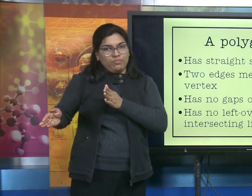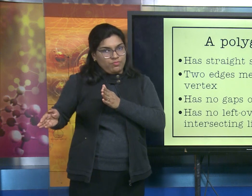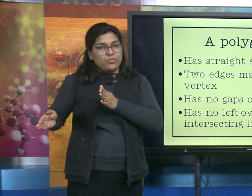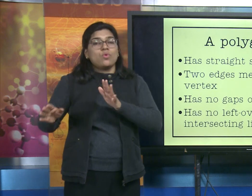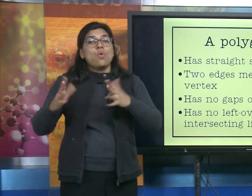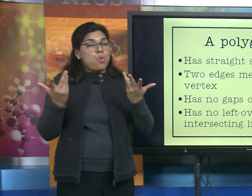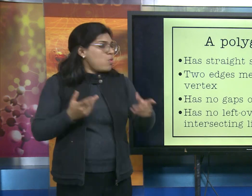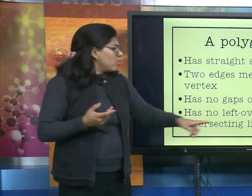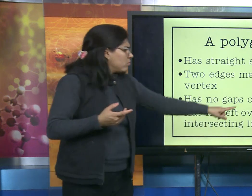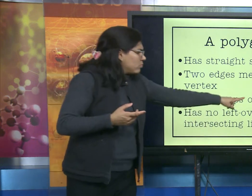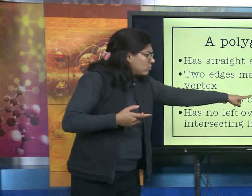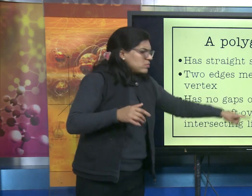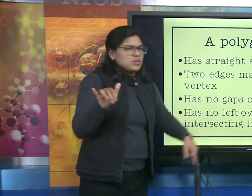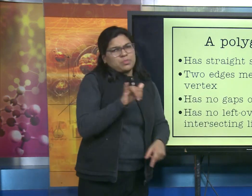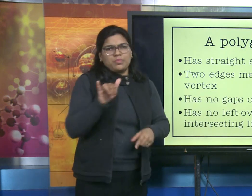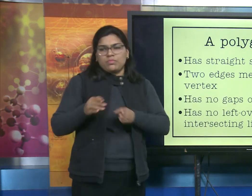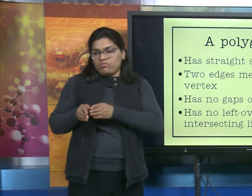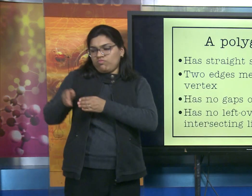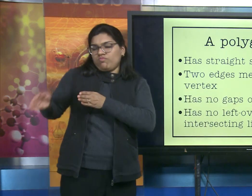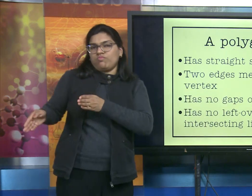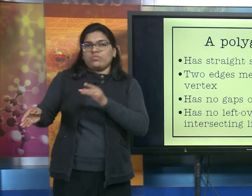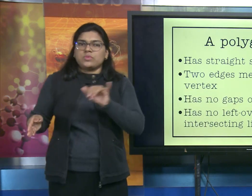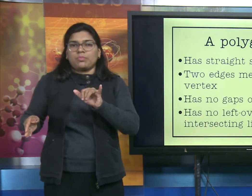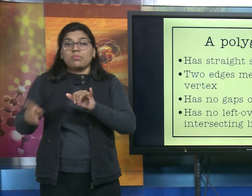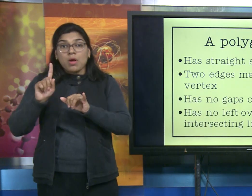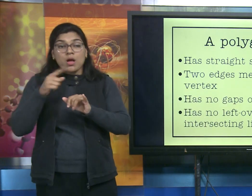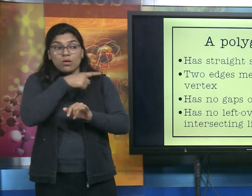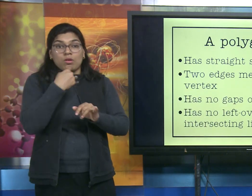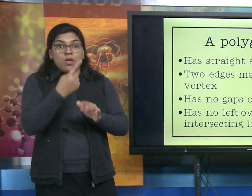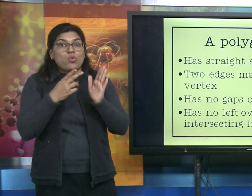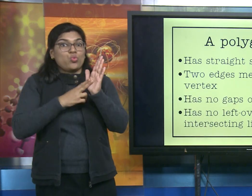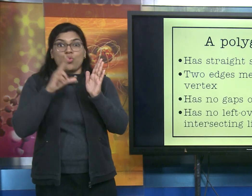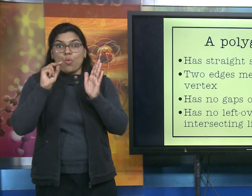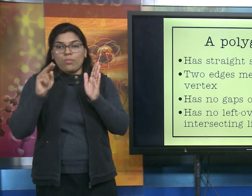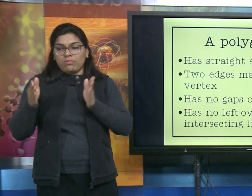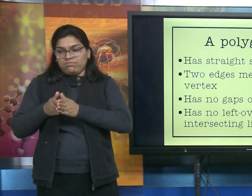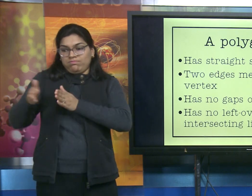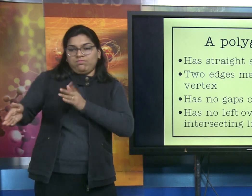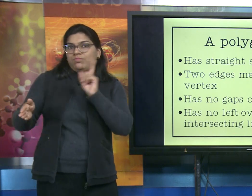space is similar, but in polygon there should be no gap and no